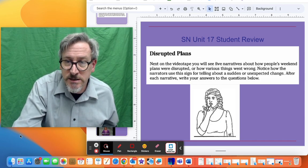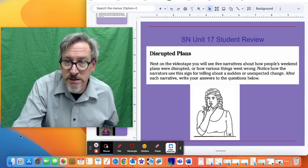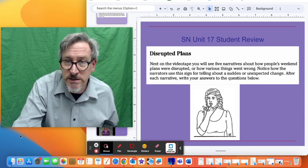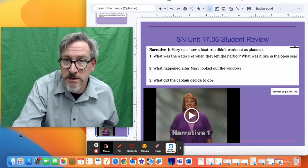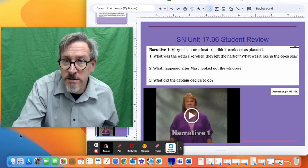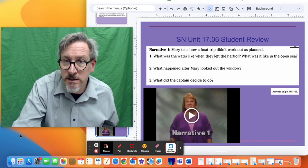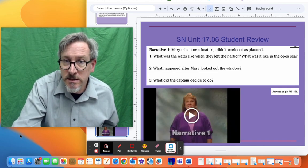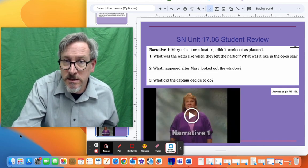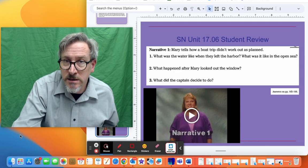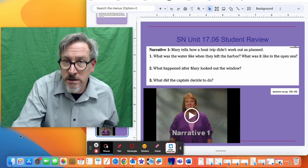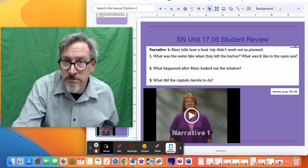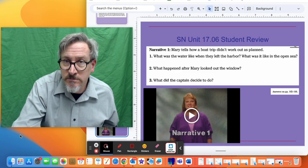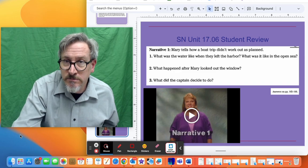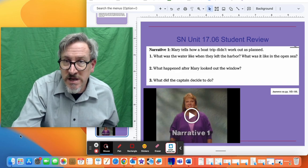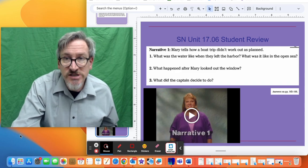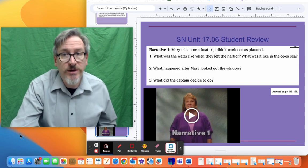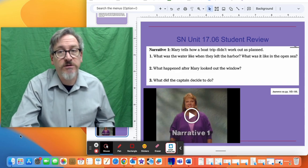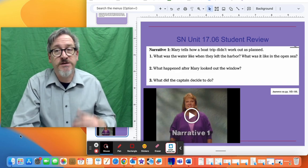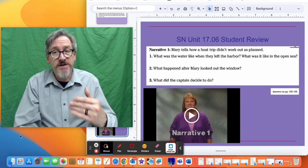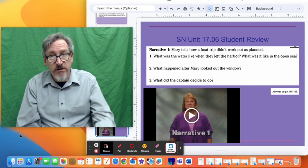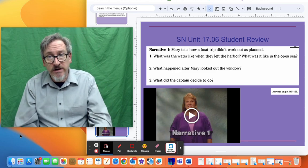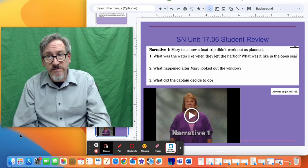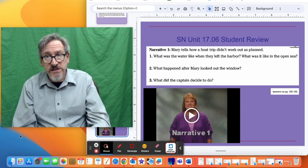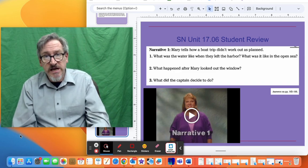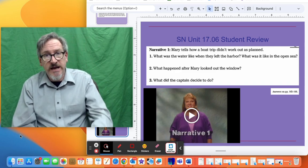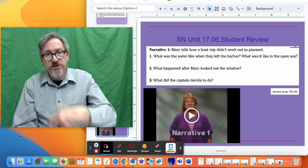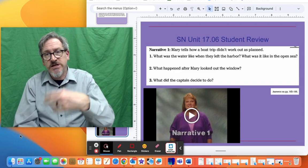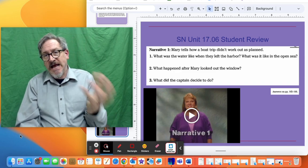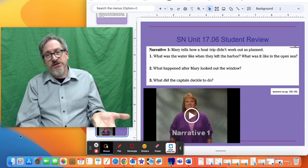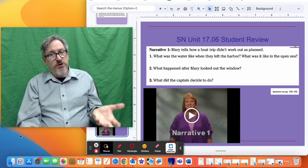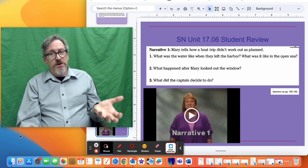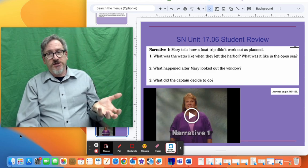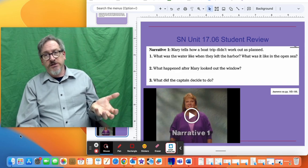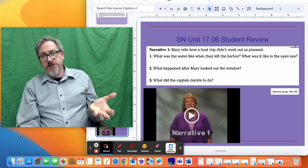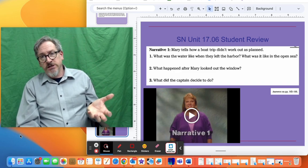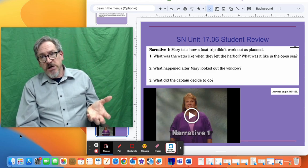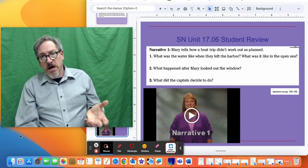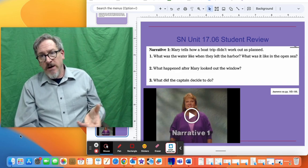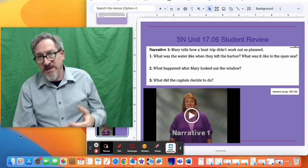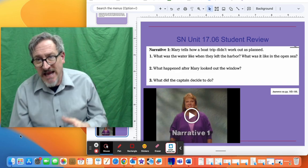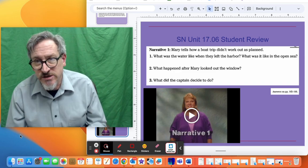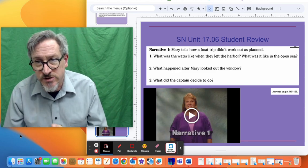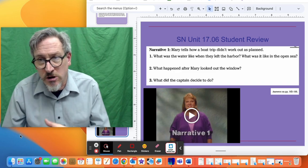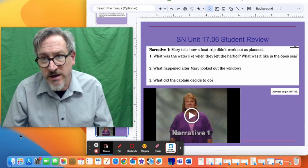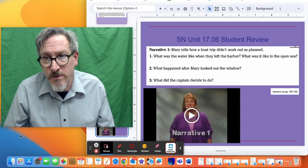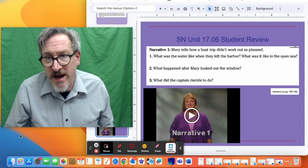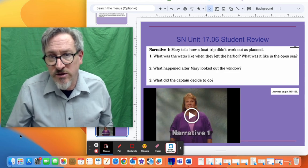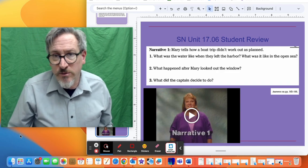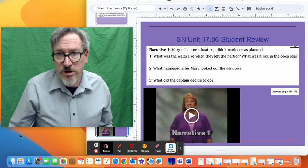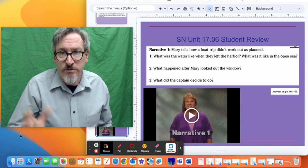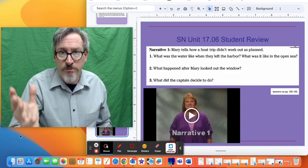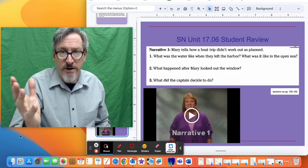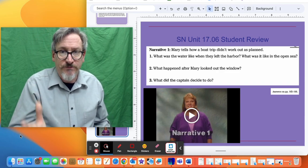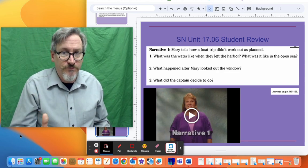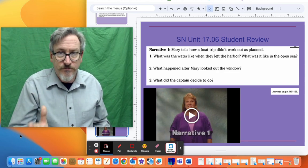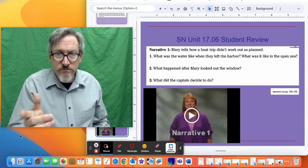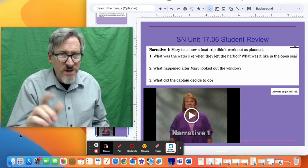right. So here are some narratives, and I want you to answer the questions. The answers are in the back of the book,